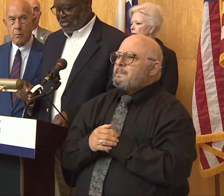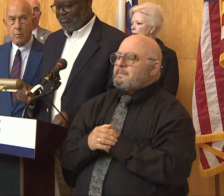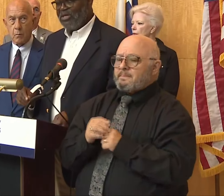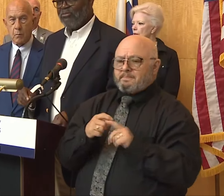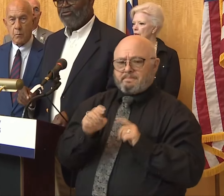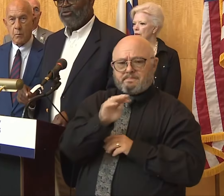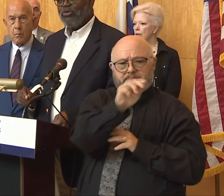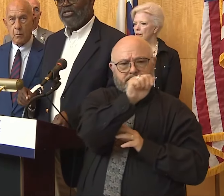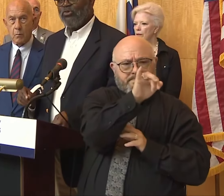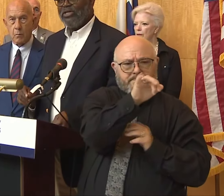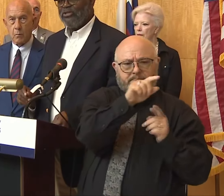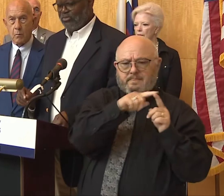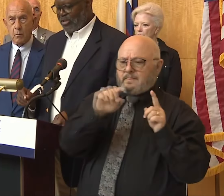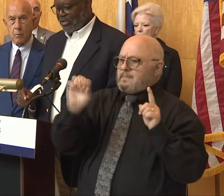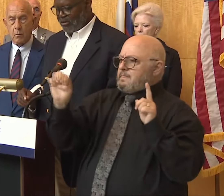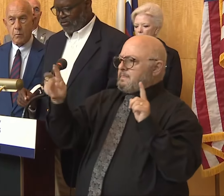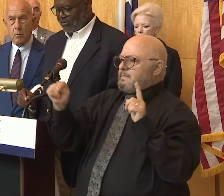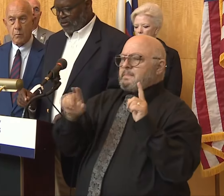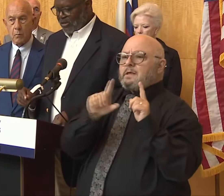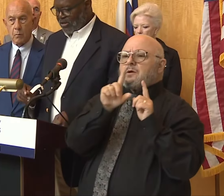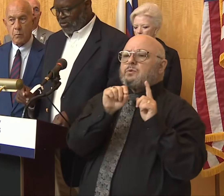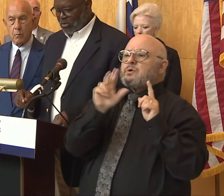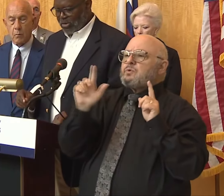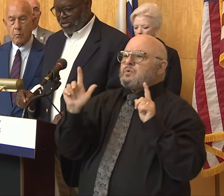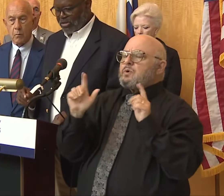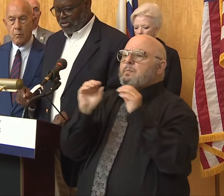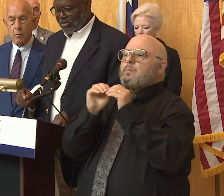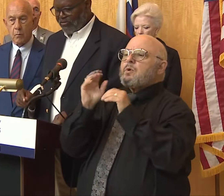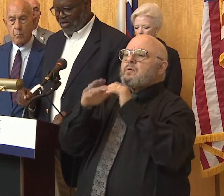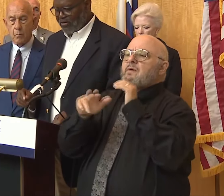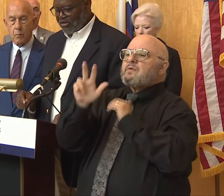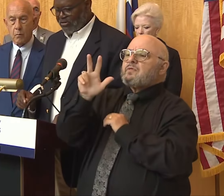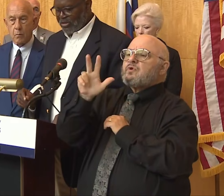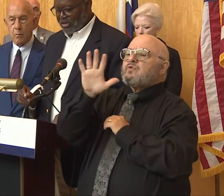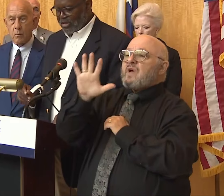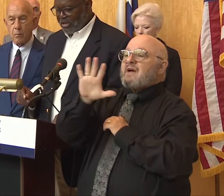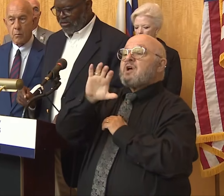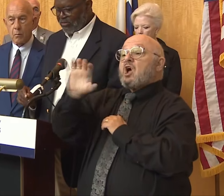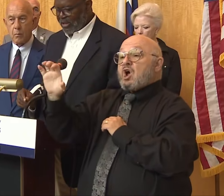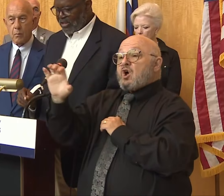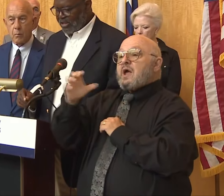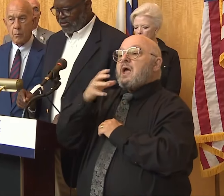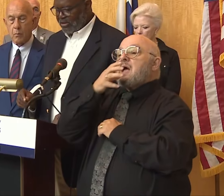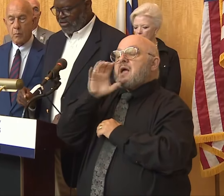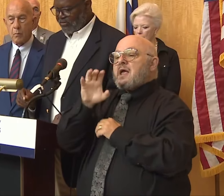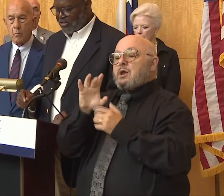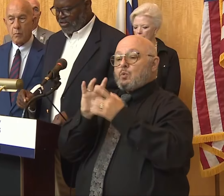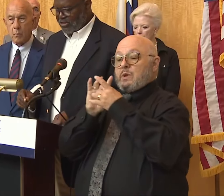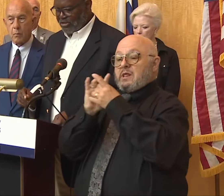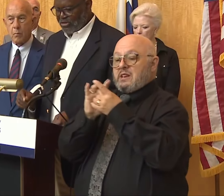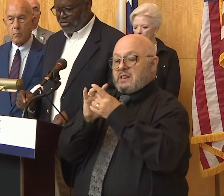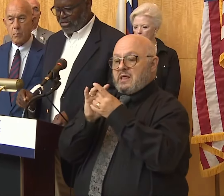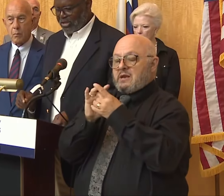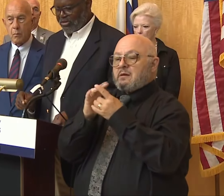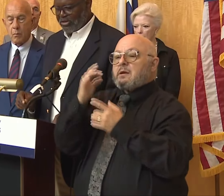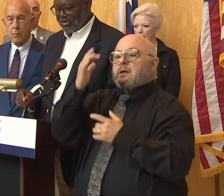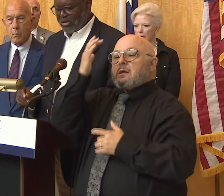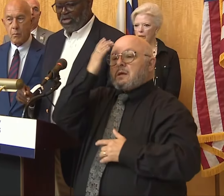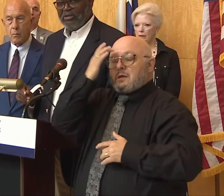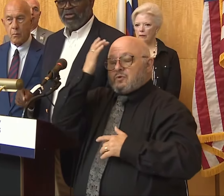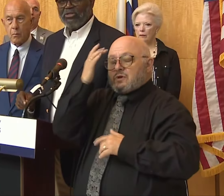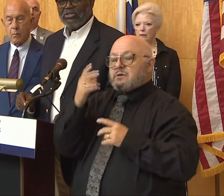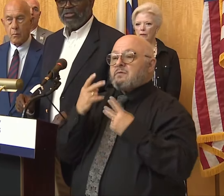to September of 2023, there were more than 3,500 heat-related illness visits to the Houston